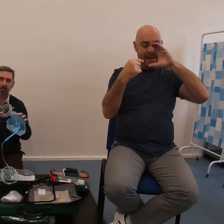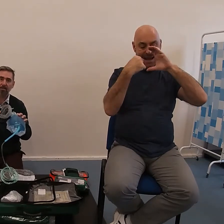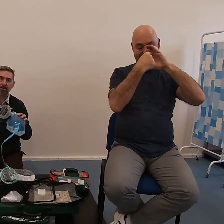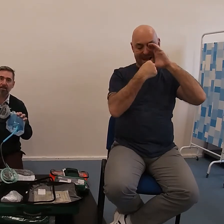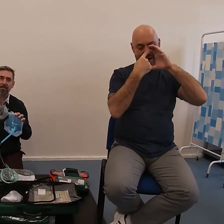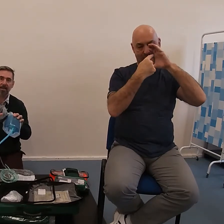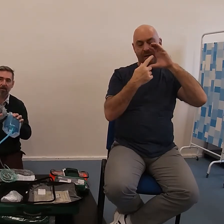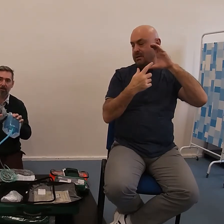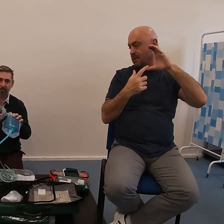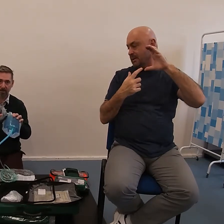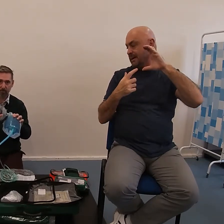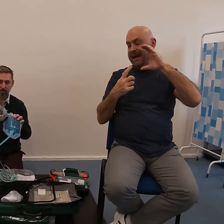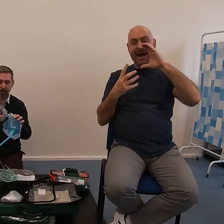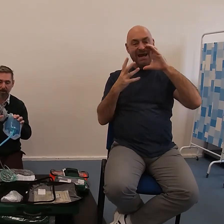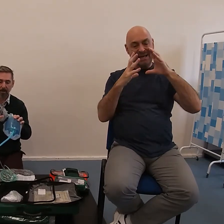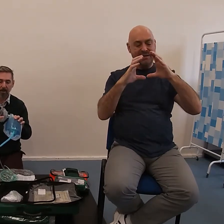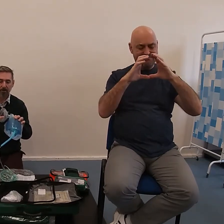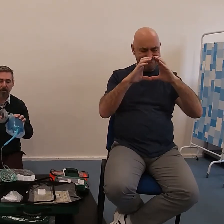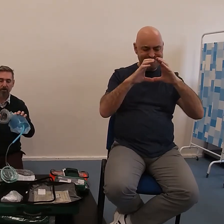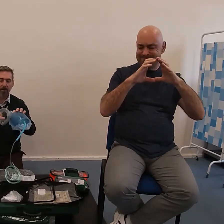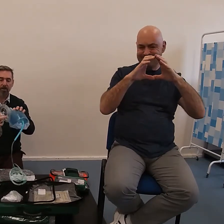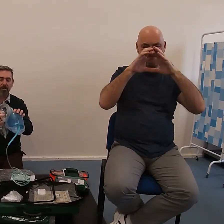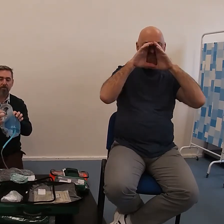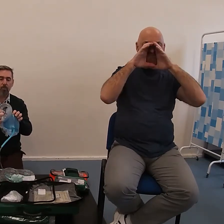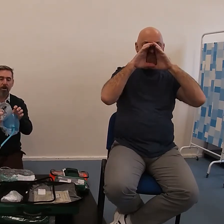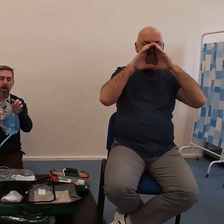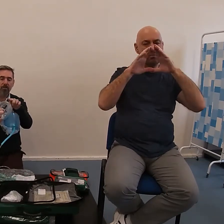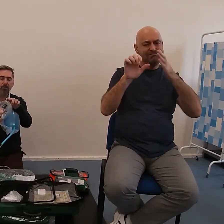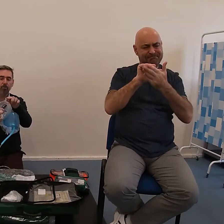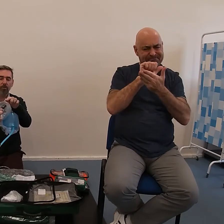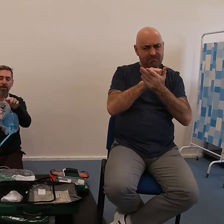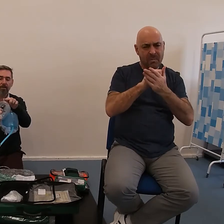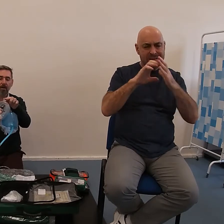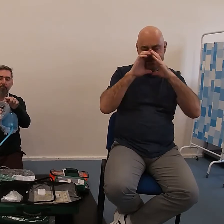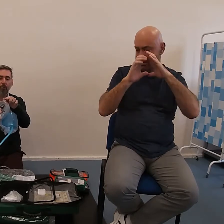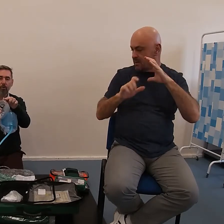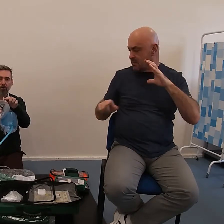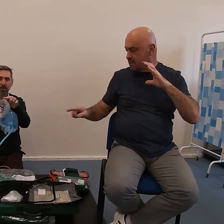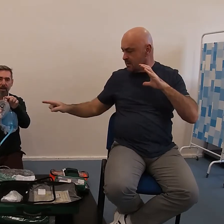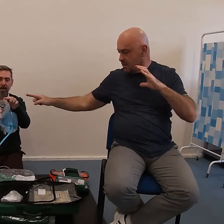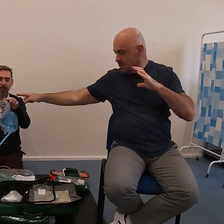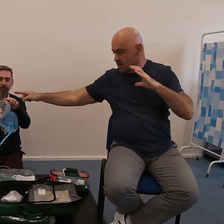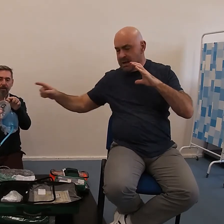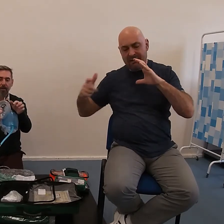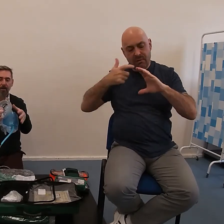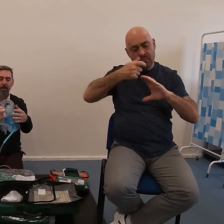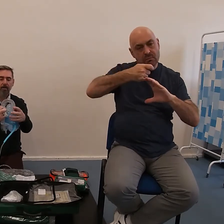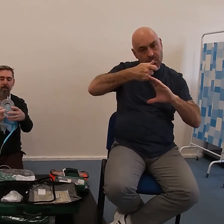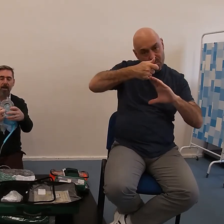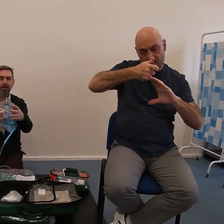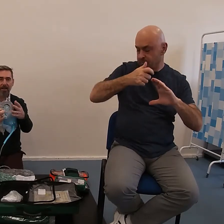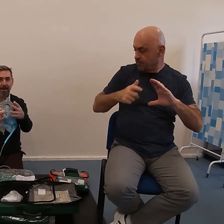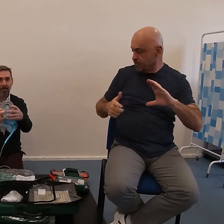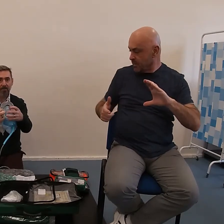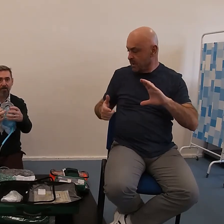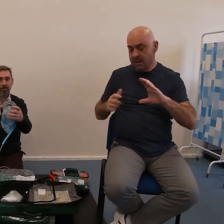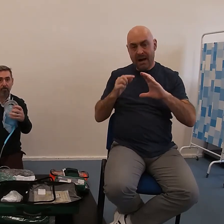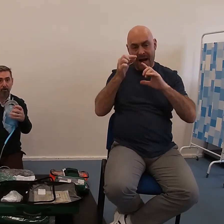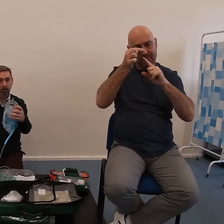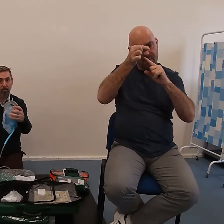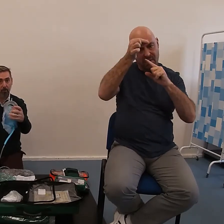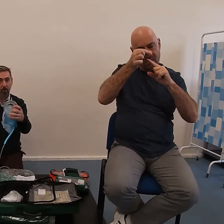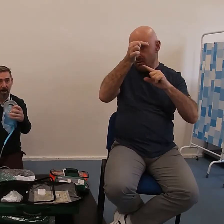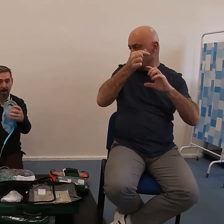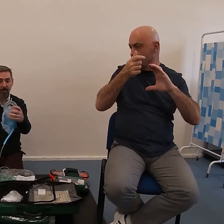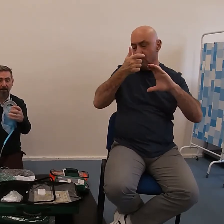this mask, it doesn't seal on the face properly. So this is why you have this small little port here. It allows us